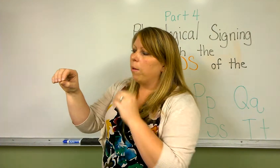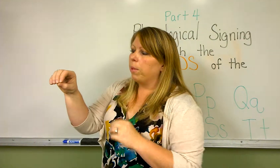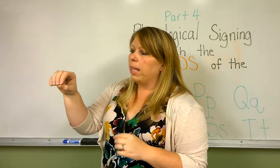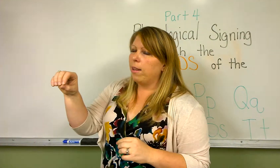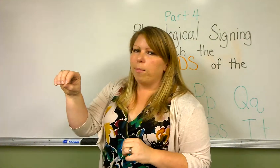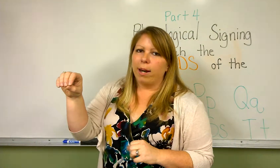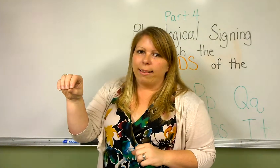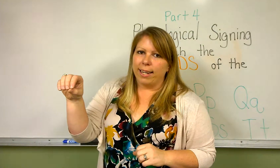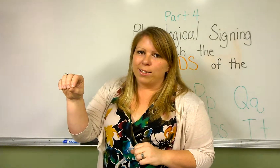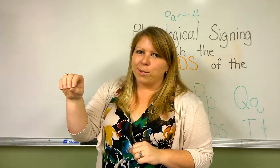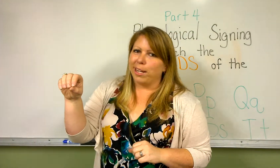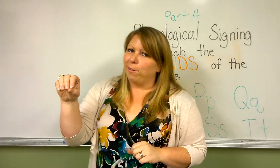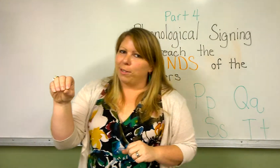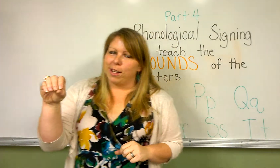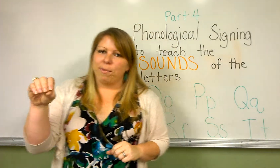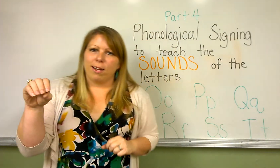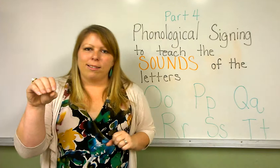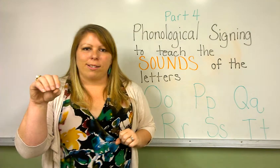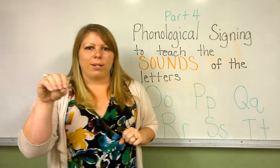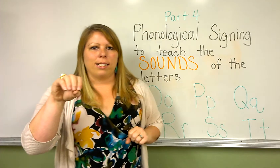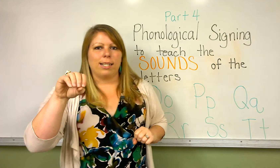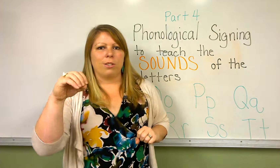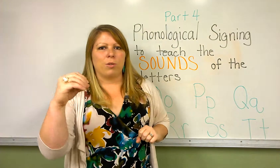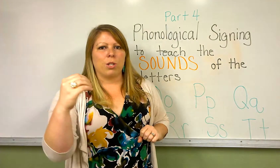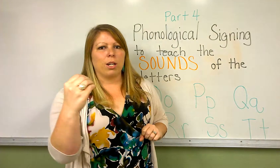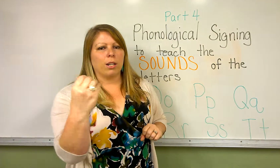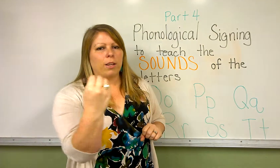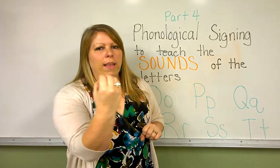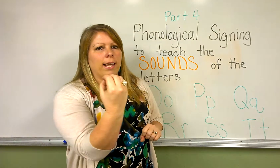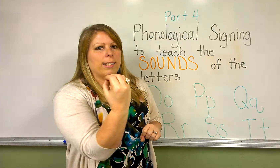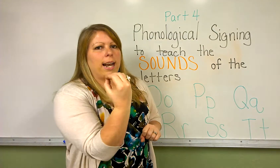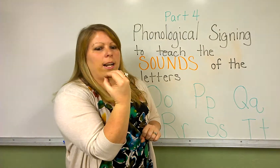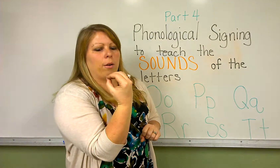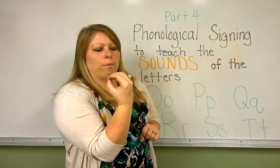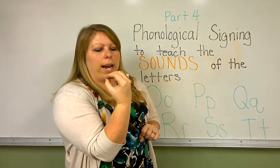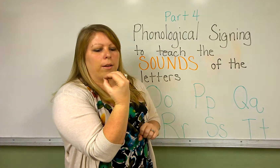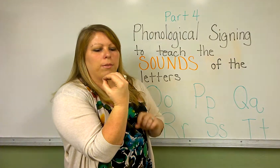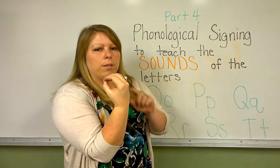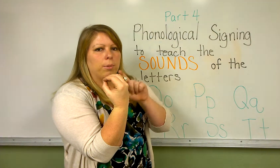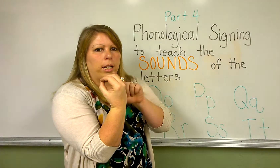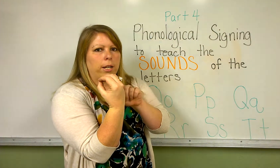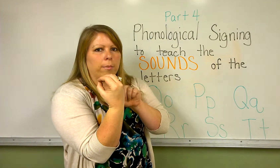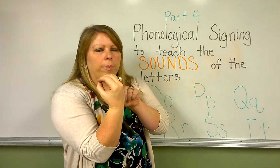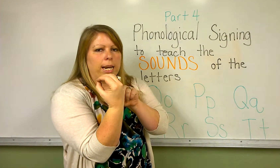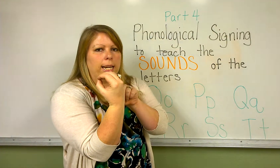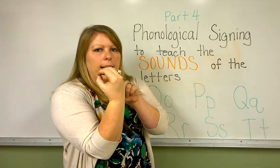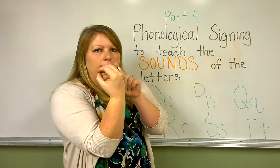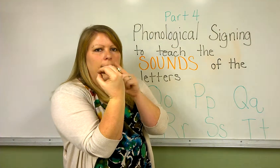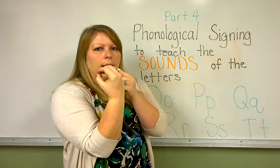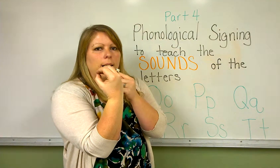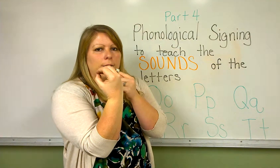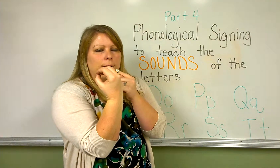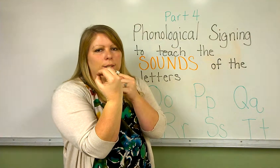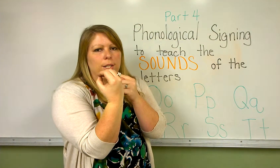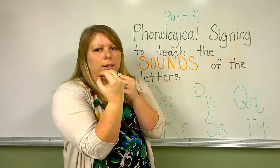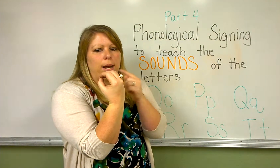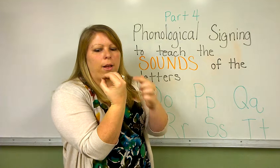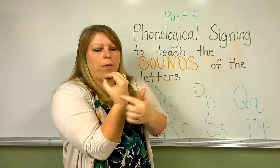But then the part that gets tricky for some young students is you turn that sign around, putting your pinky closer to your mouth and